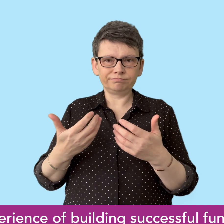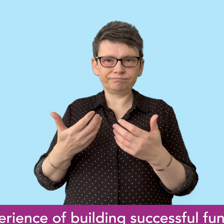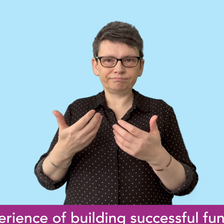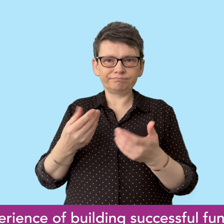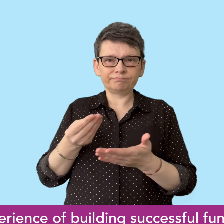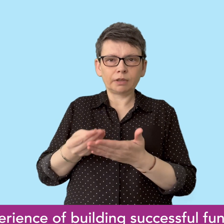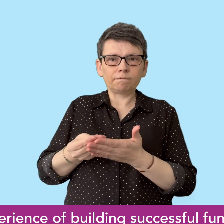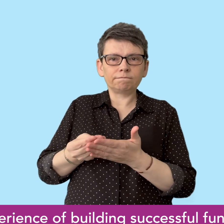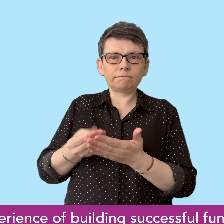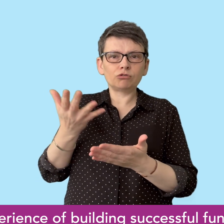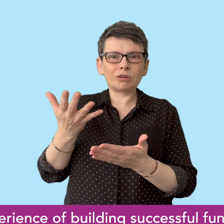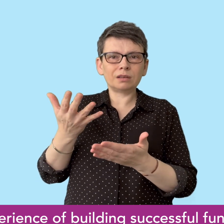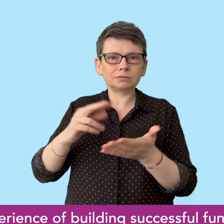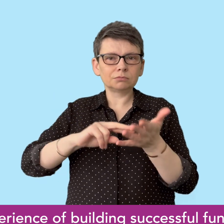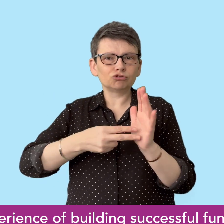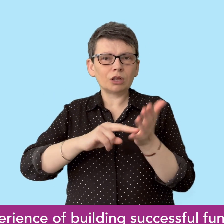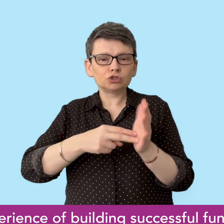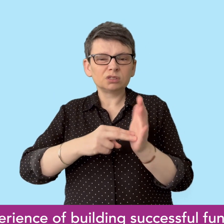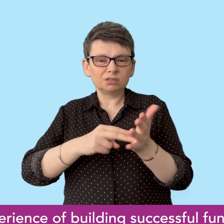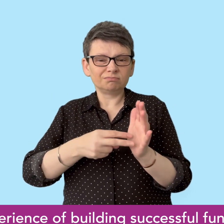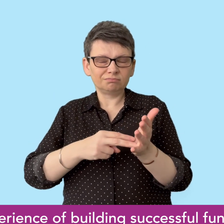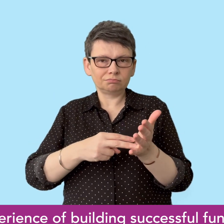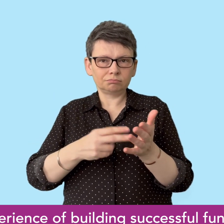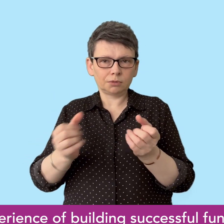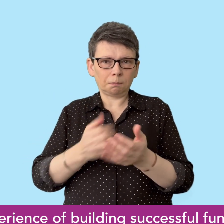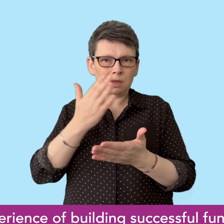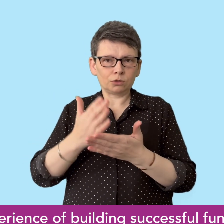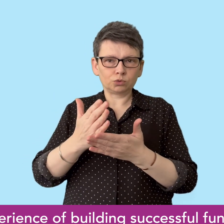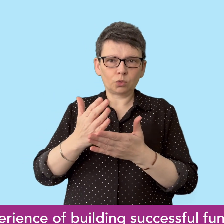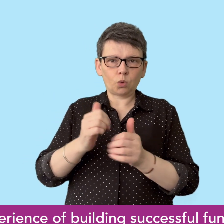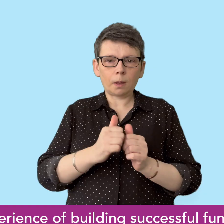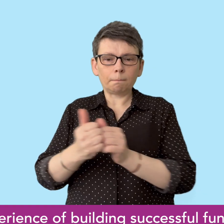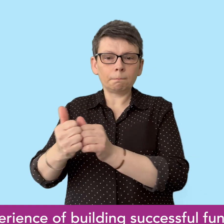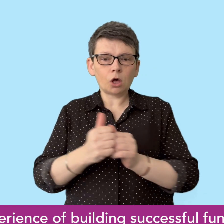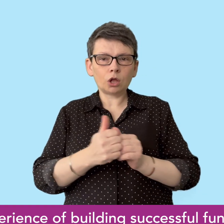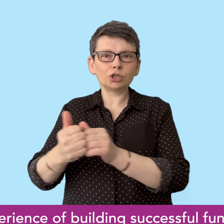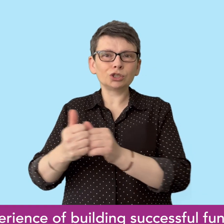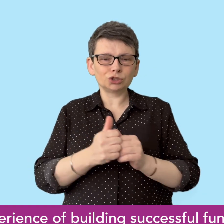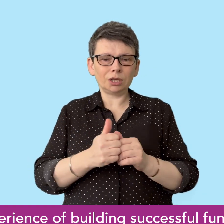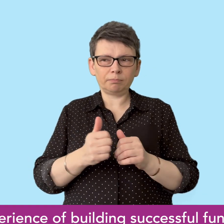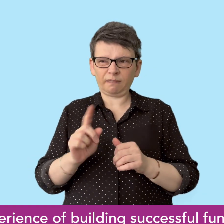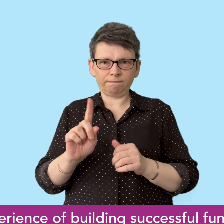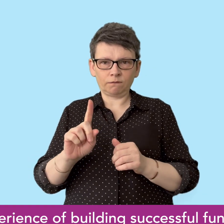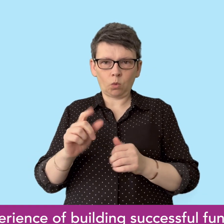Experience of building successful fundraising strategies and partnerships for